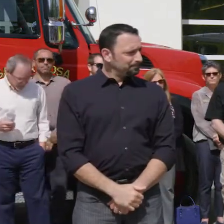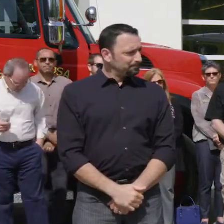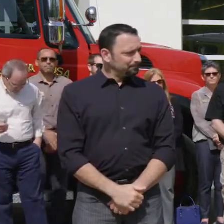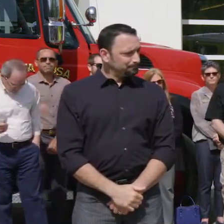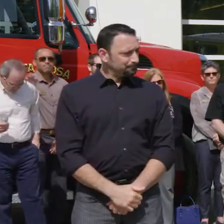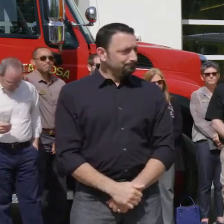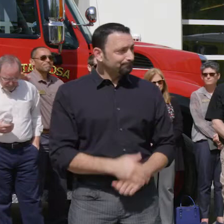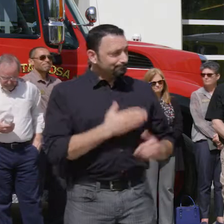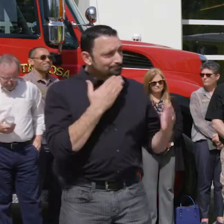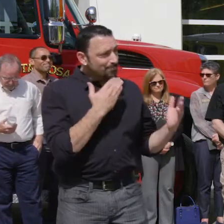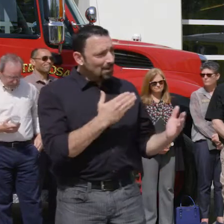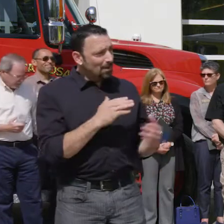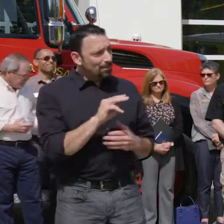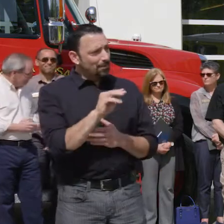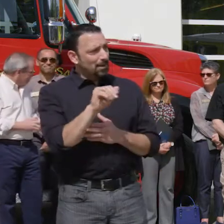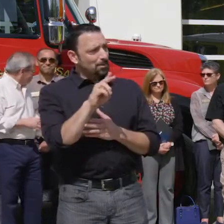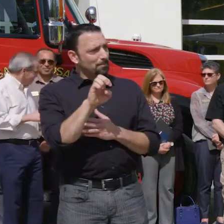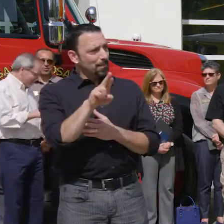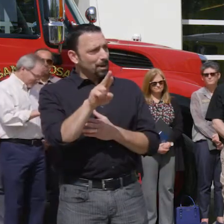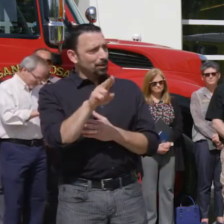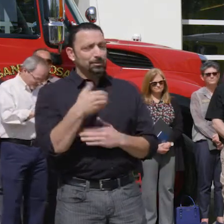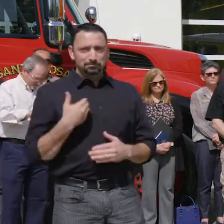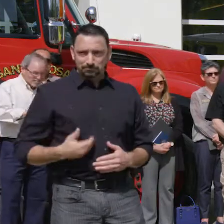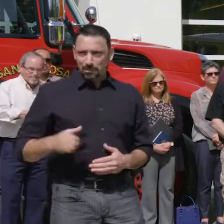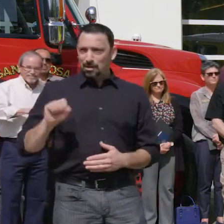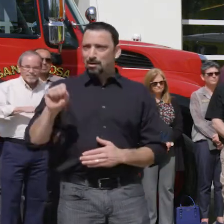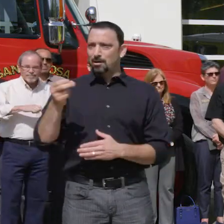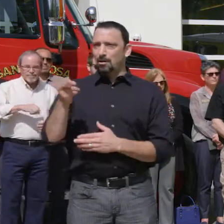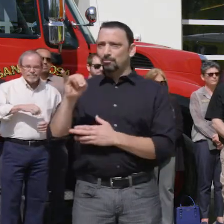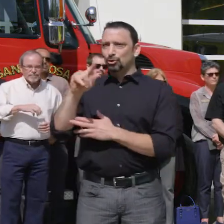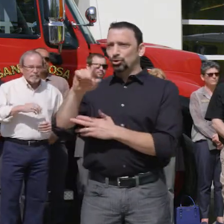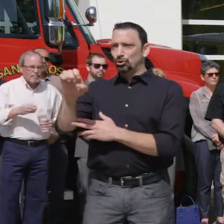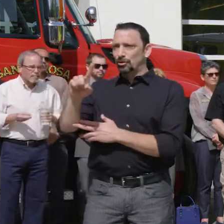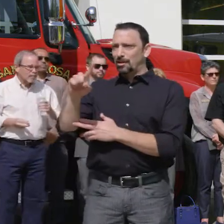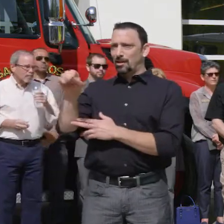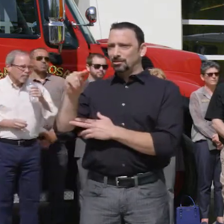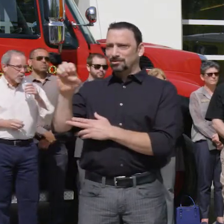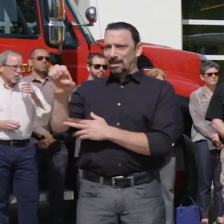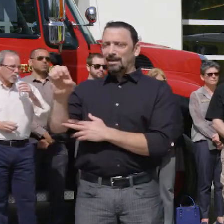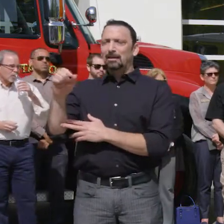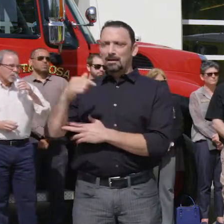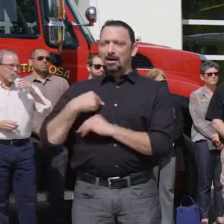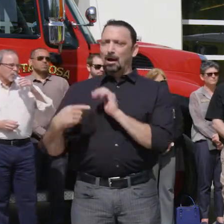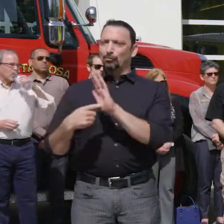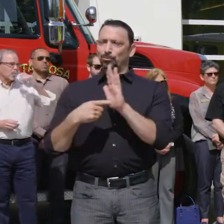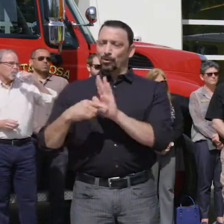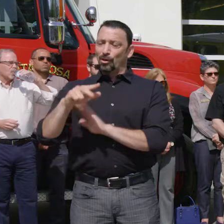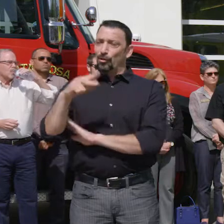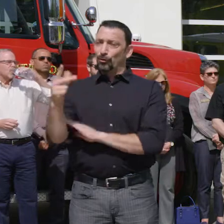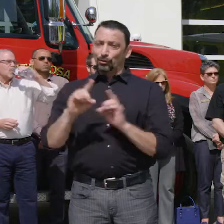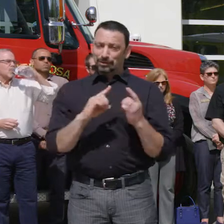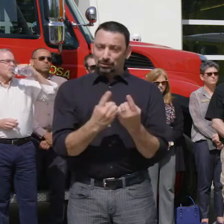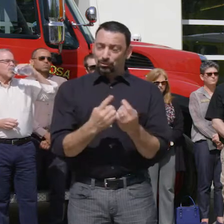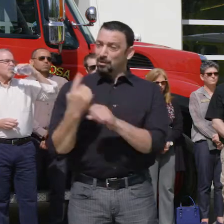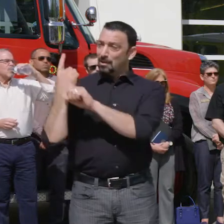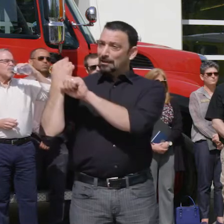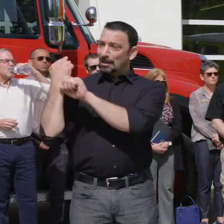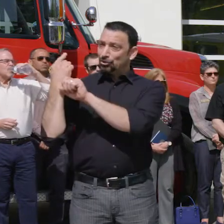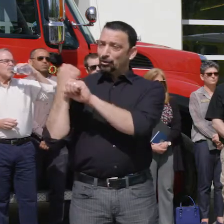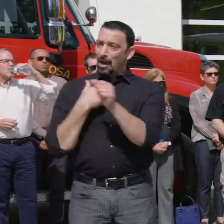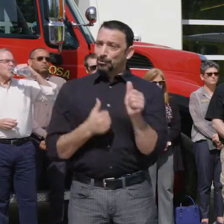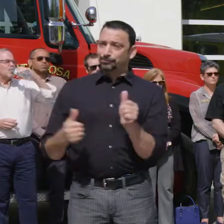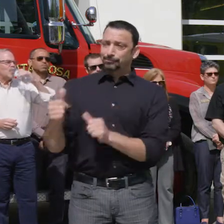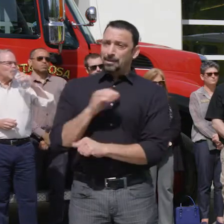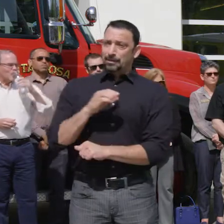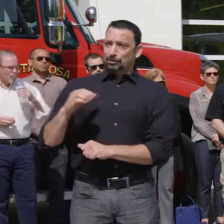Thank you, Mayor. I am Shirley Zane. I represent the 3rd District on the Board of Supervisors, and last year I was the chair of the